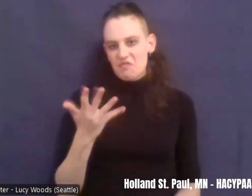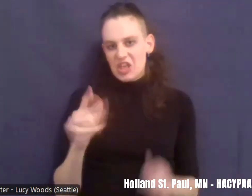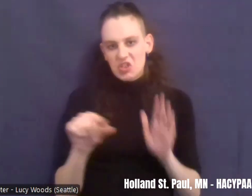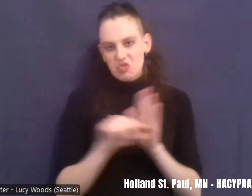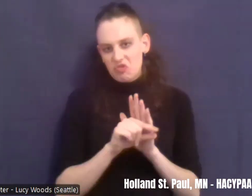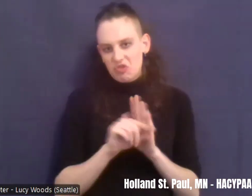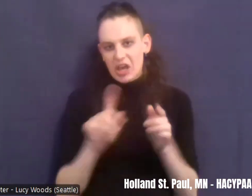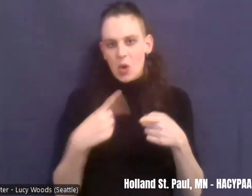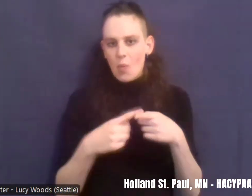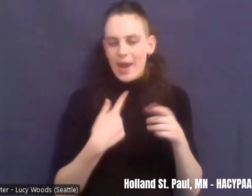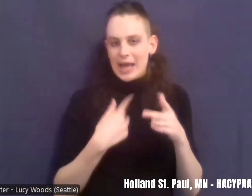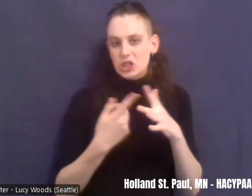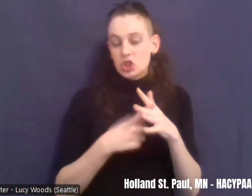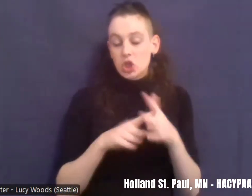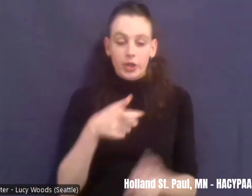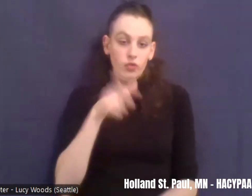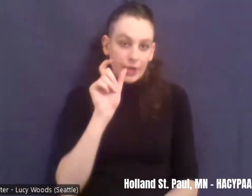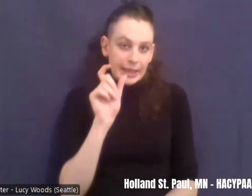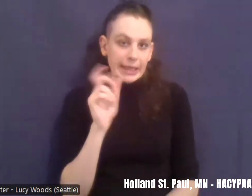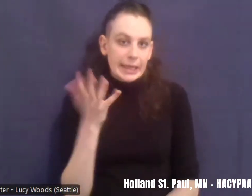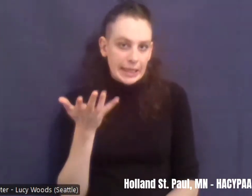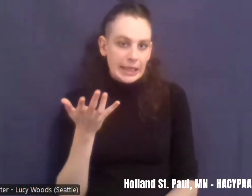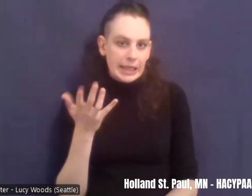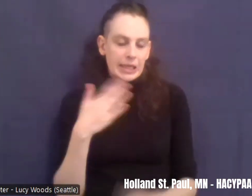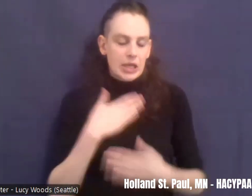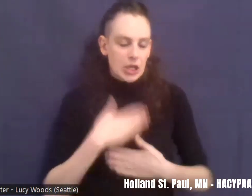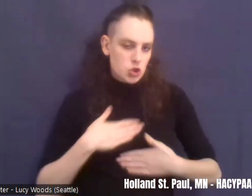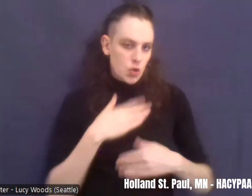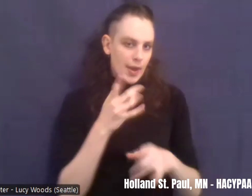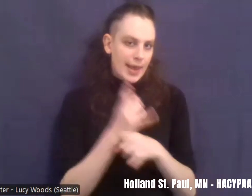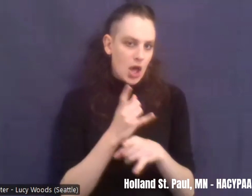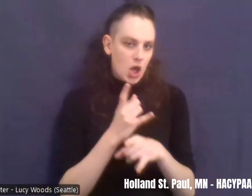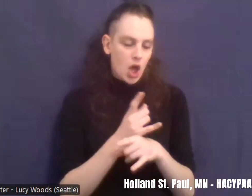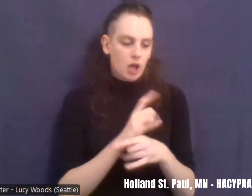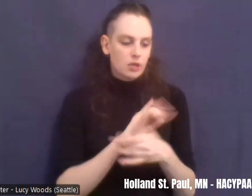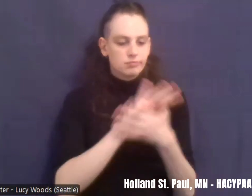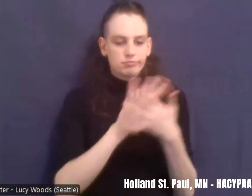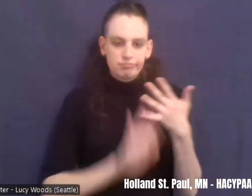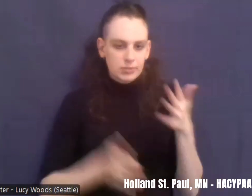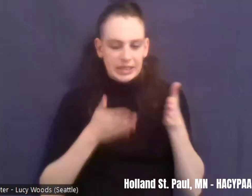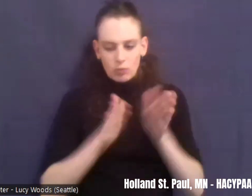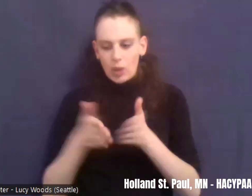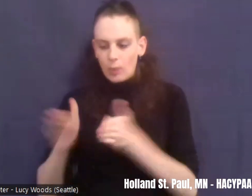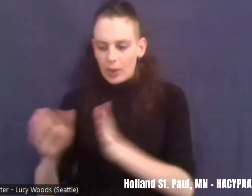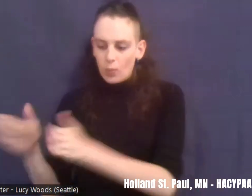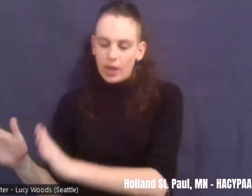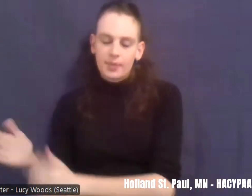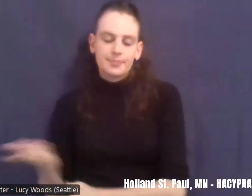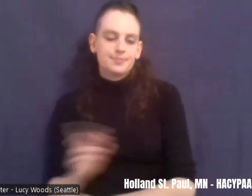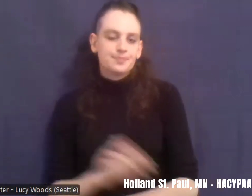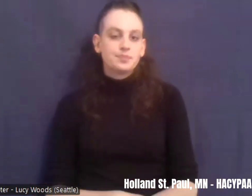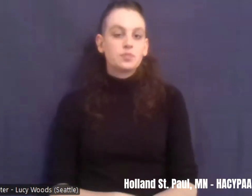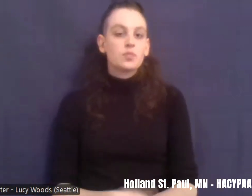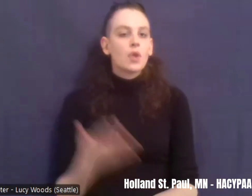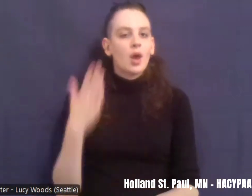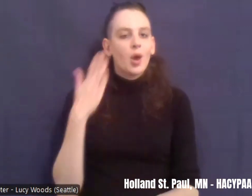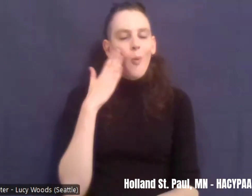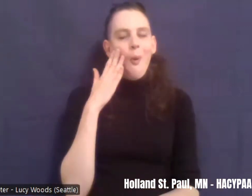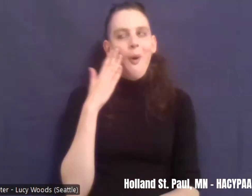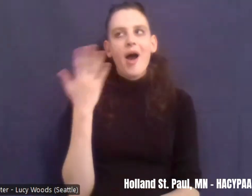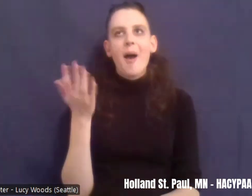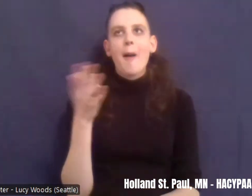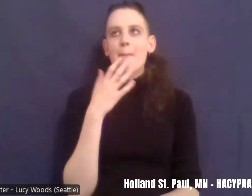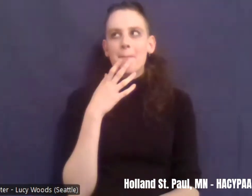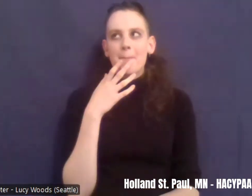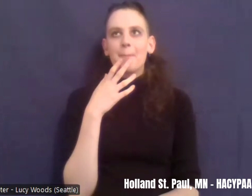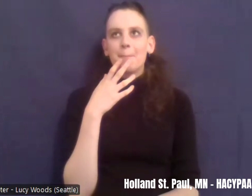started like drinking and enjoying alcohol in its many forms. And you know,